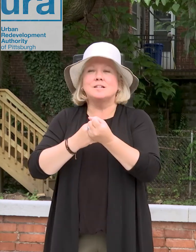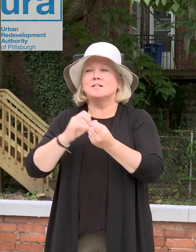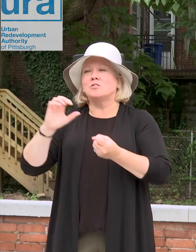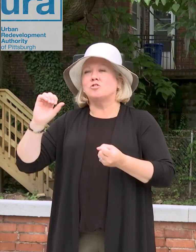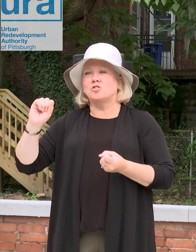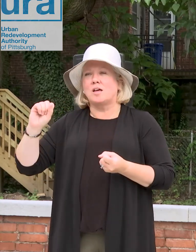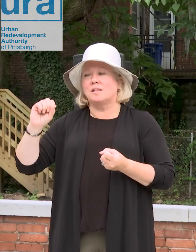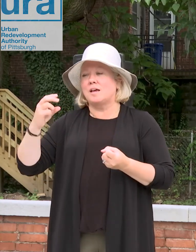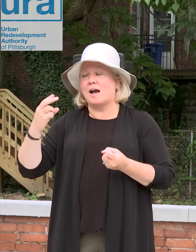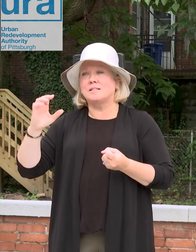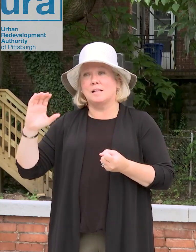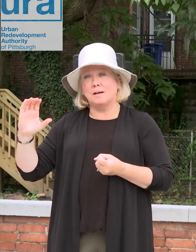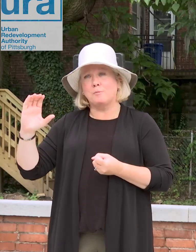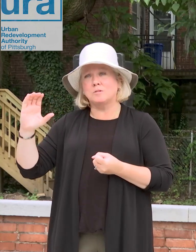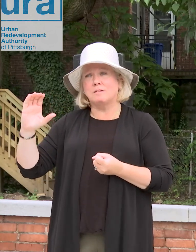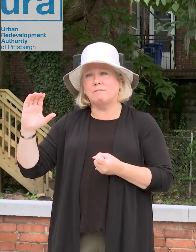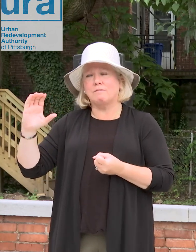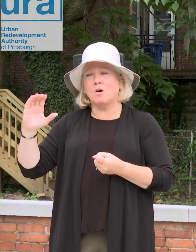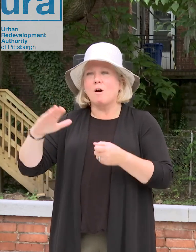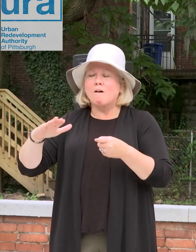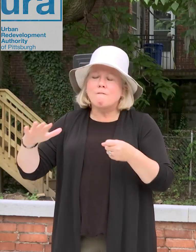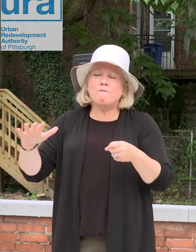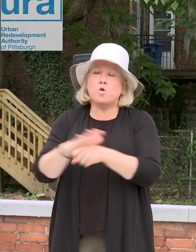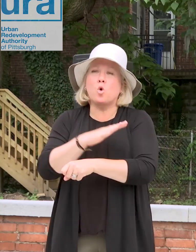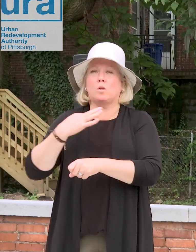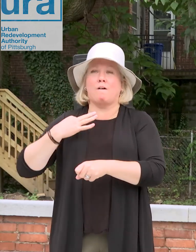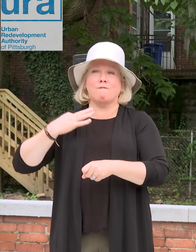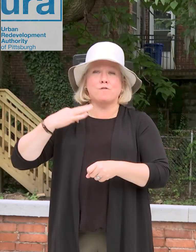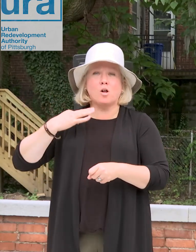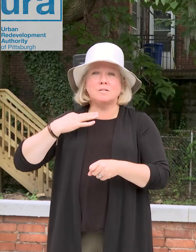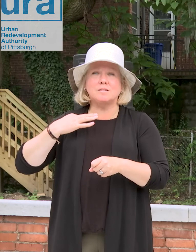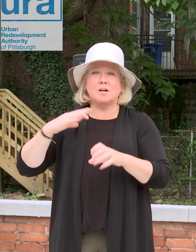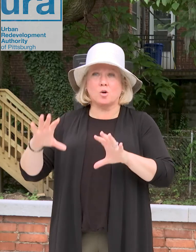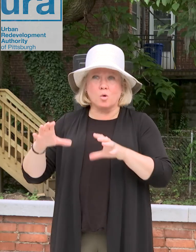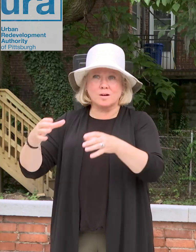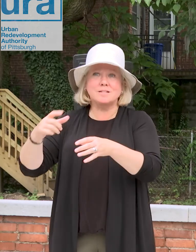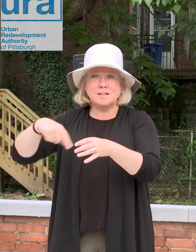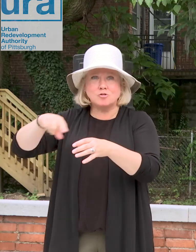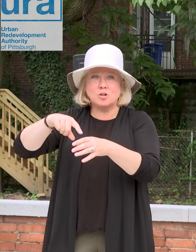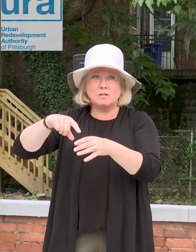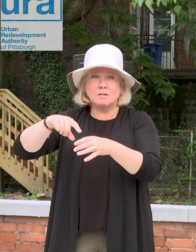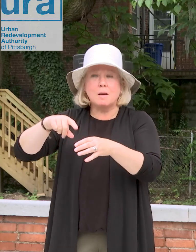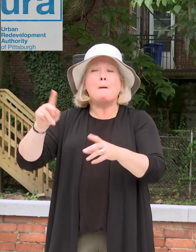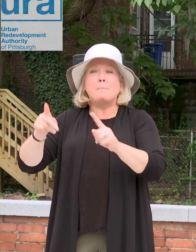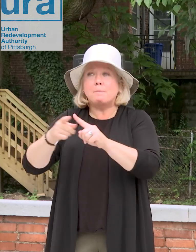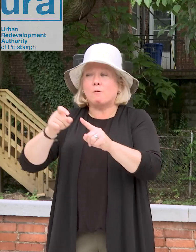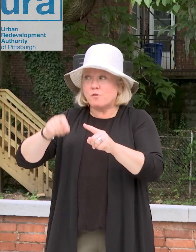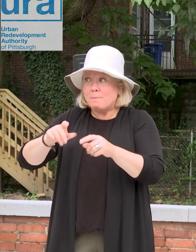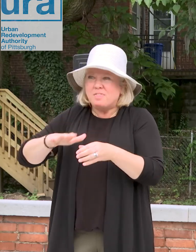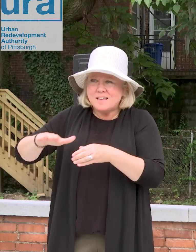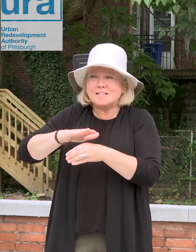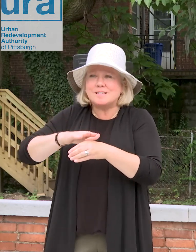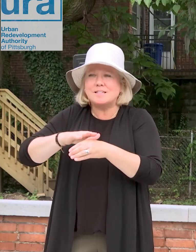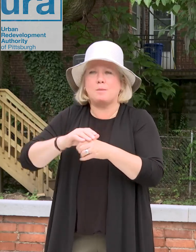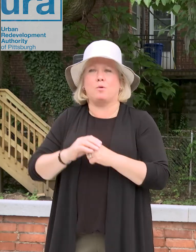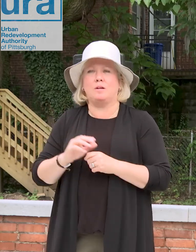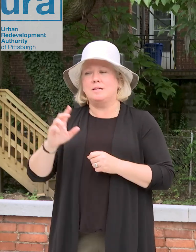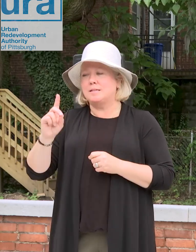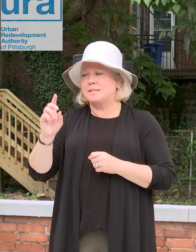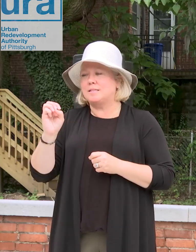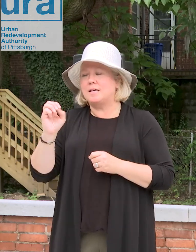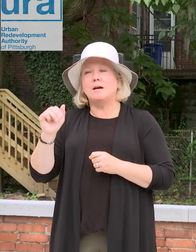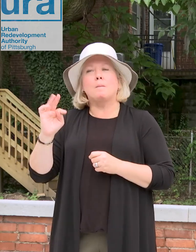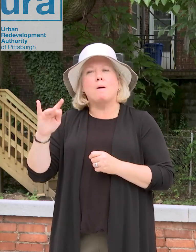an all-volunteer organization that is comprised of residents of this neighborhood, of Diamante's neighborhood, that have